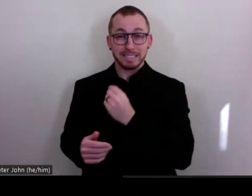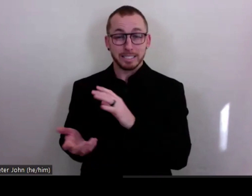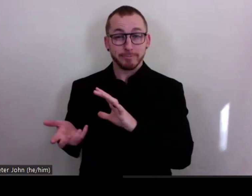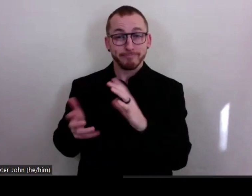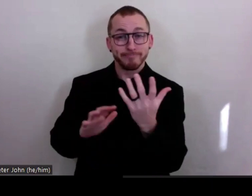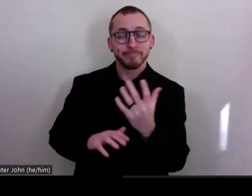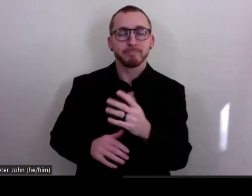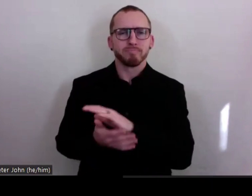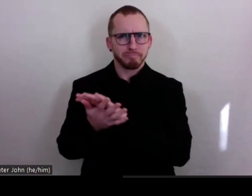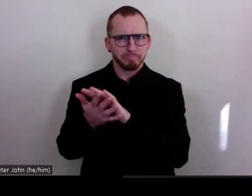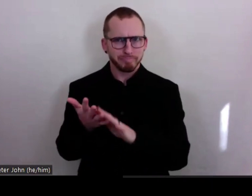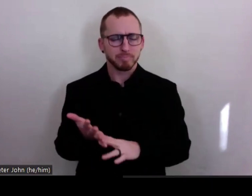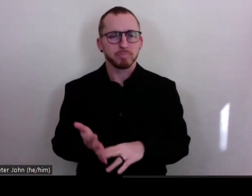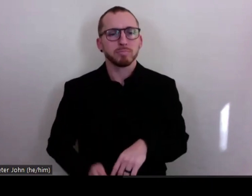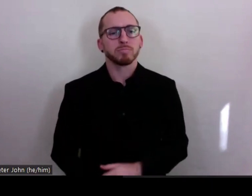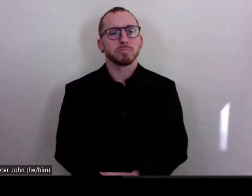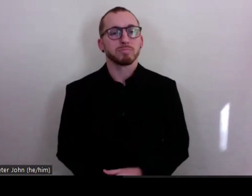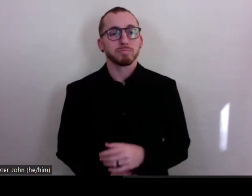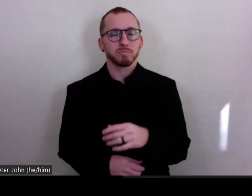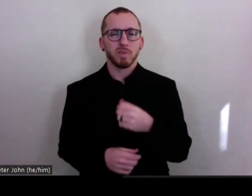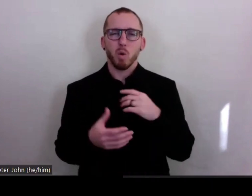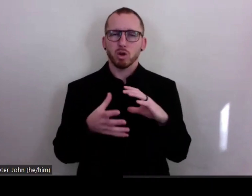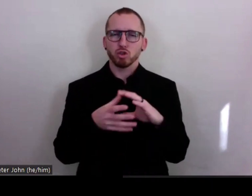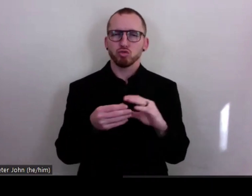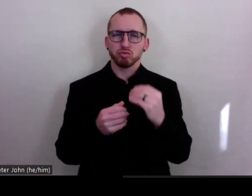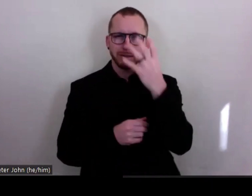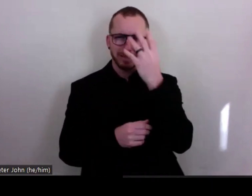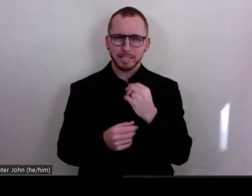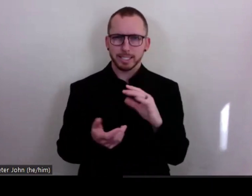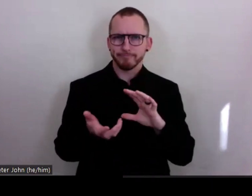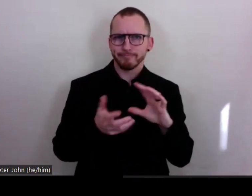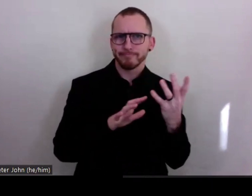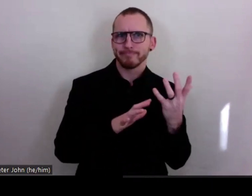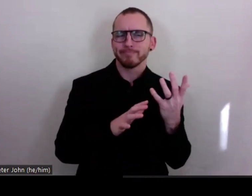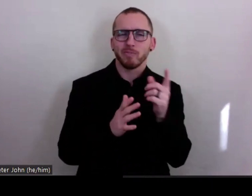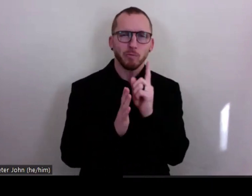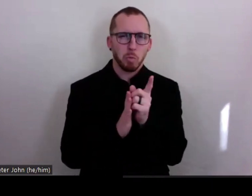to pause on sleep disturbance for just a minute too.